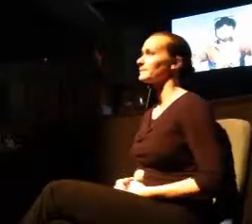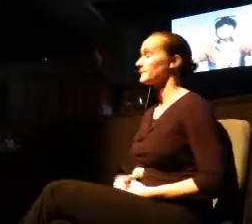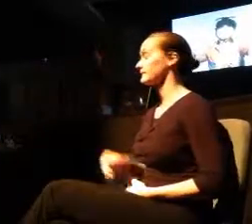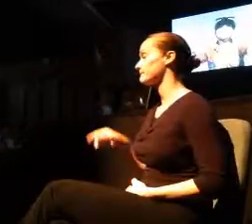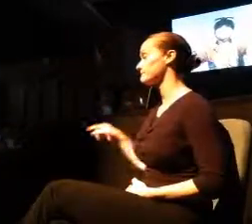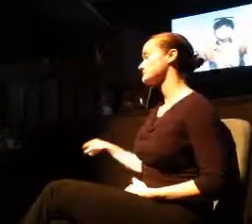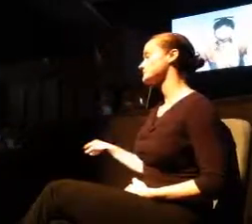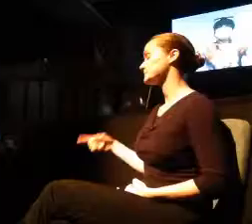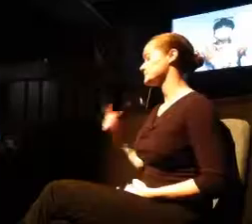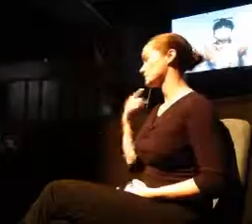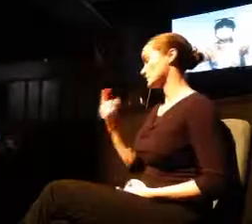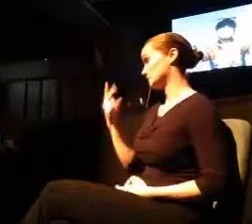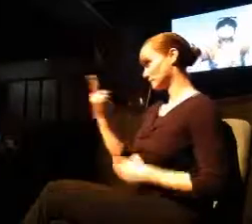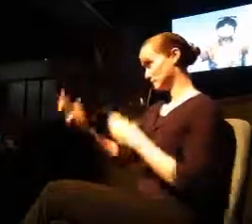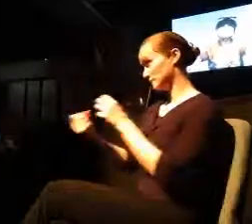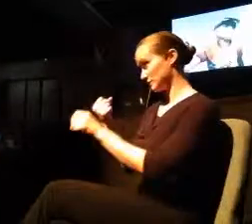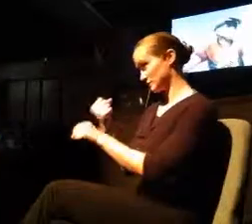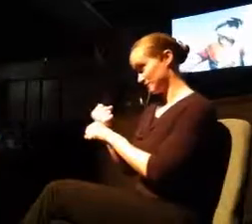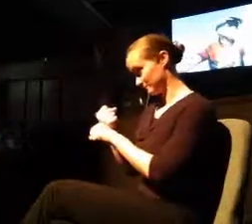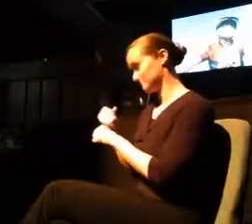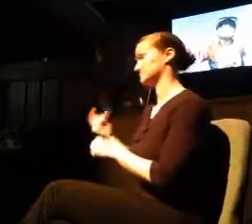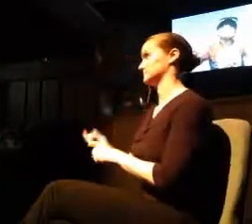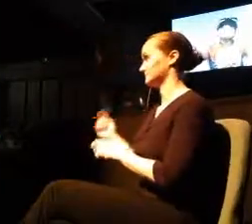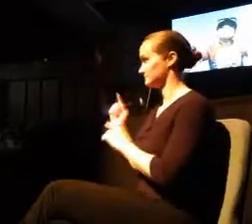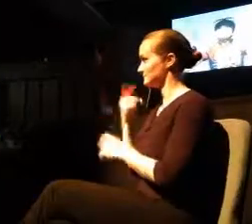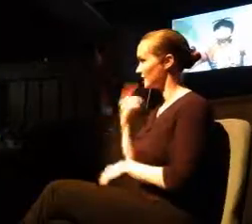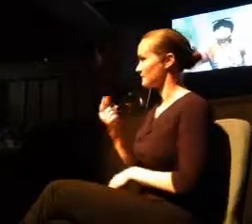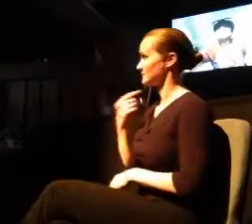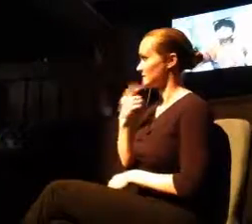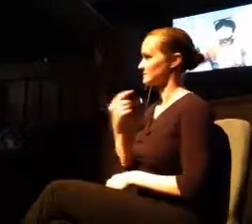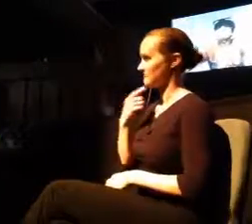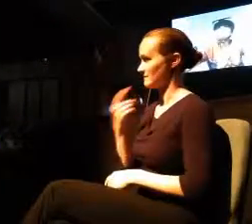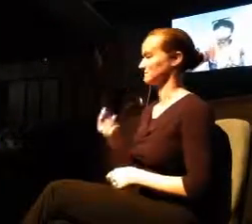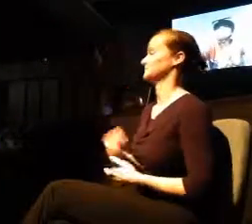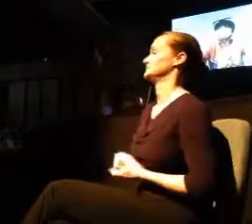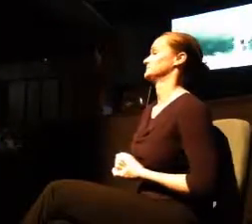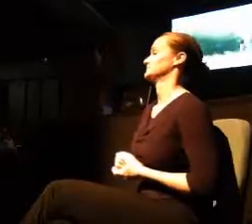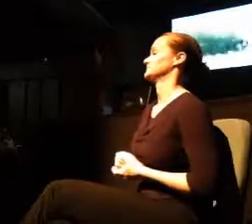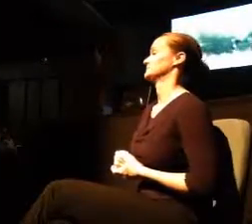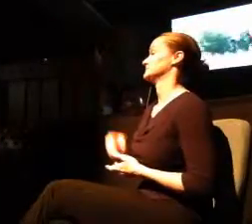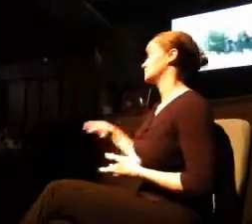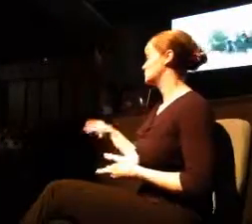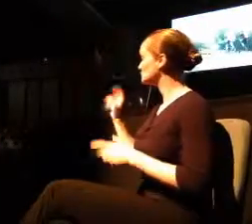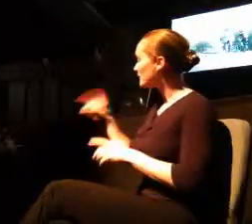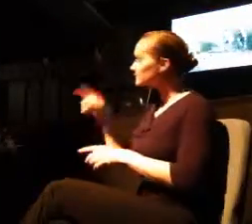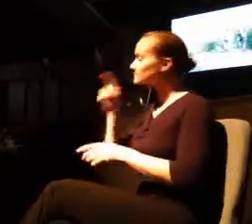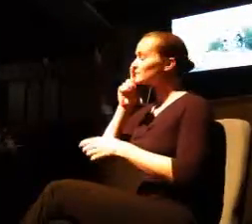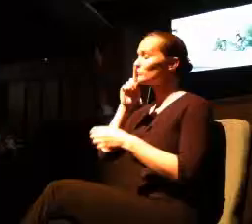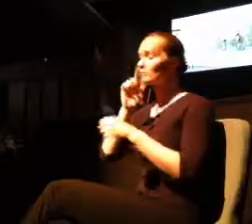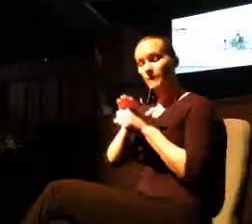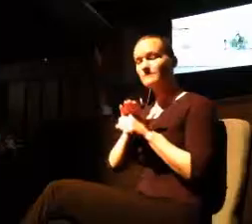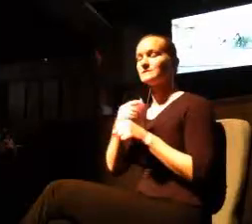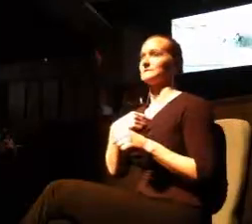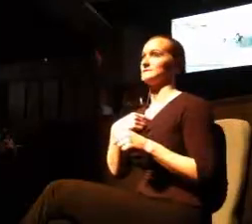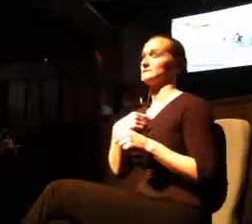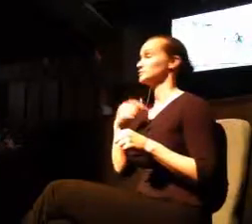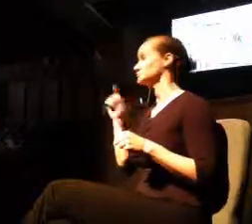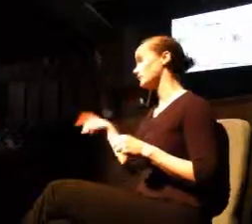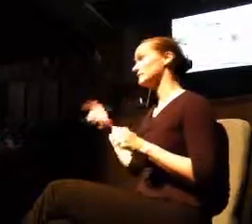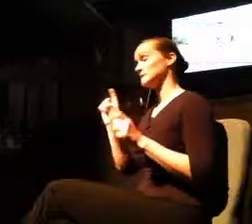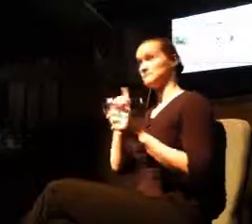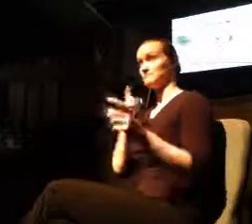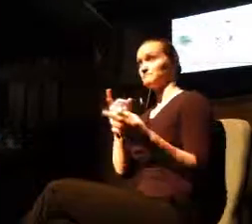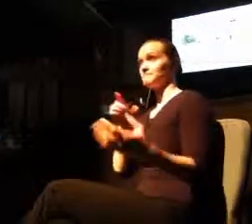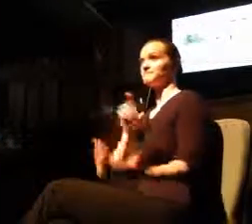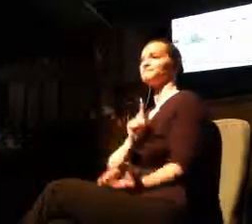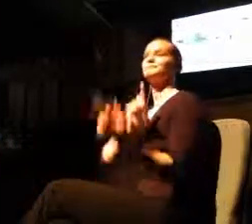Aaron had told me for 2 years, he told me, you've got to promise me something. You've got to promise me that you will meet somebody